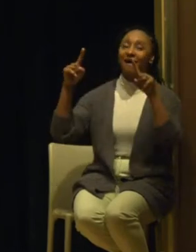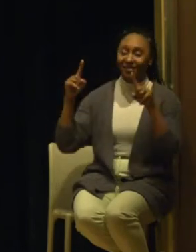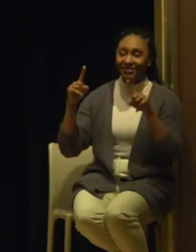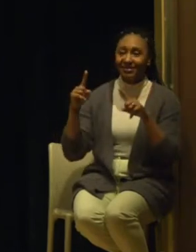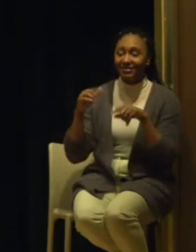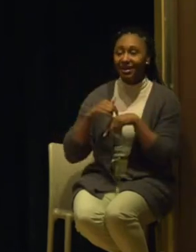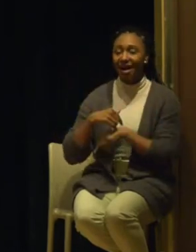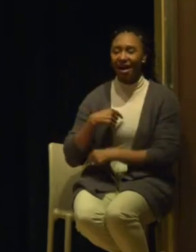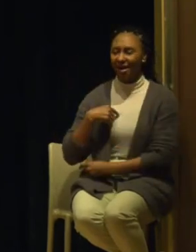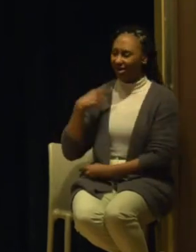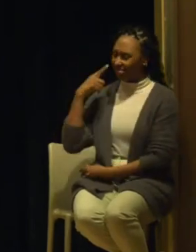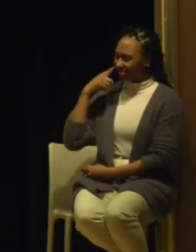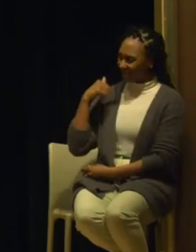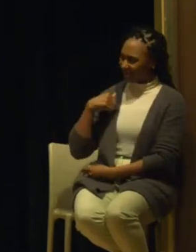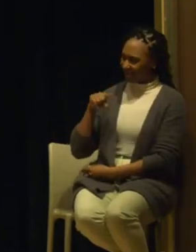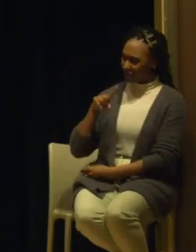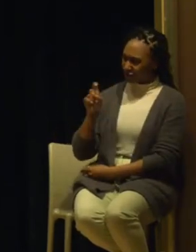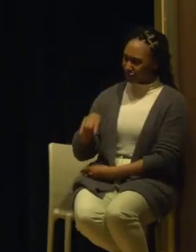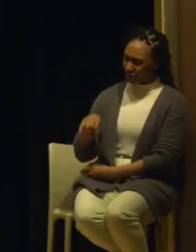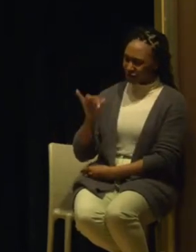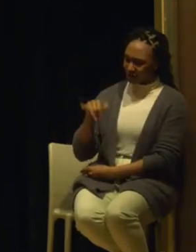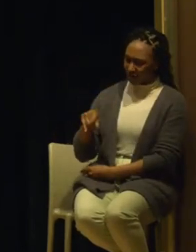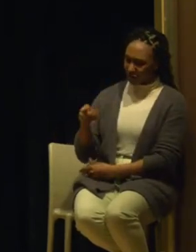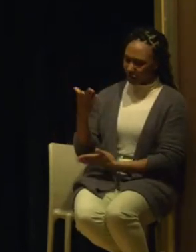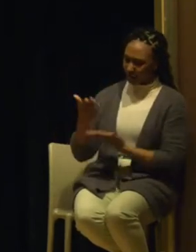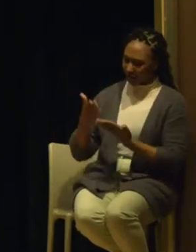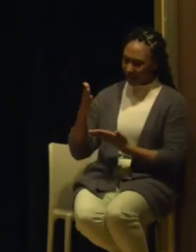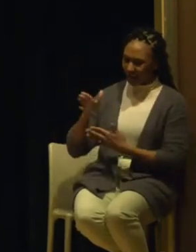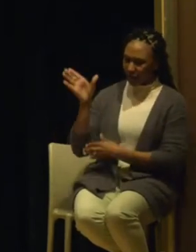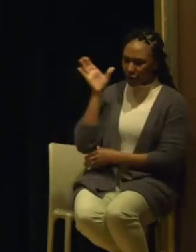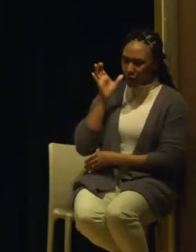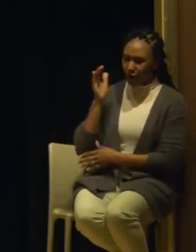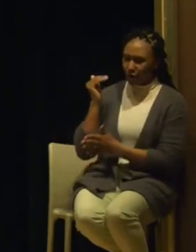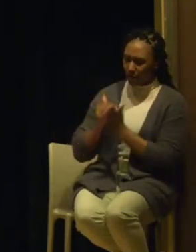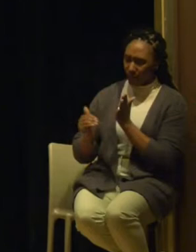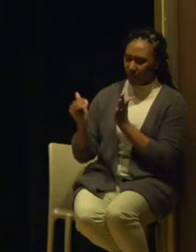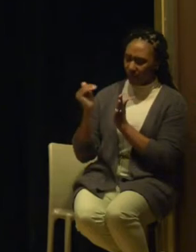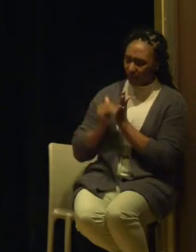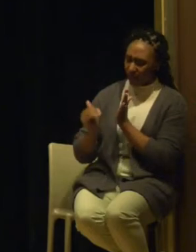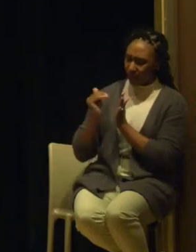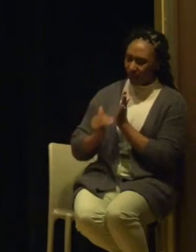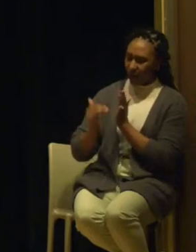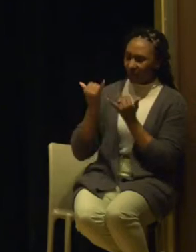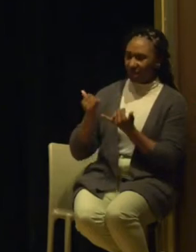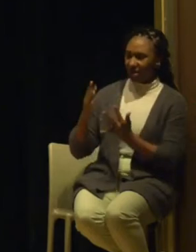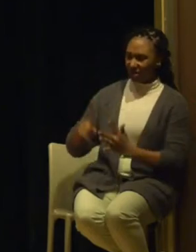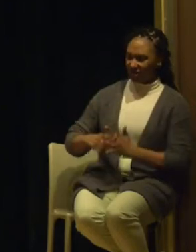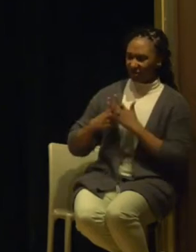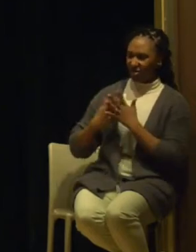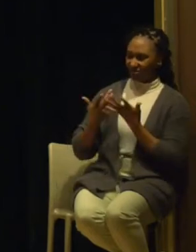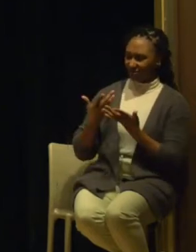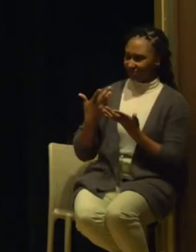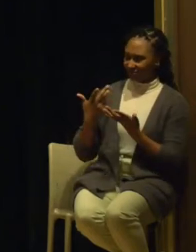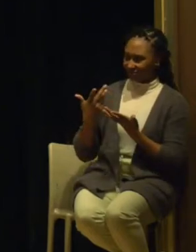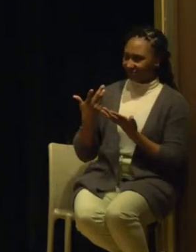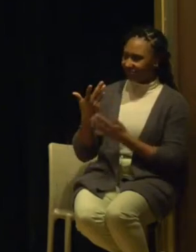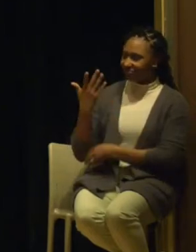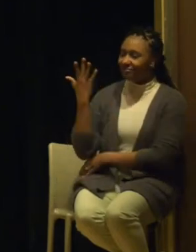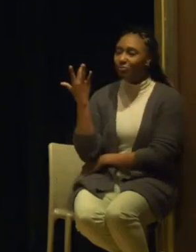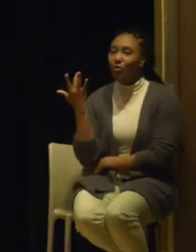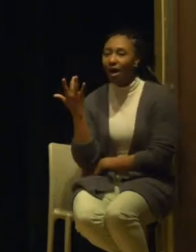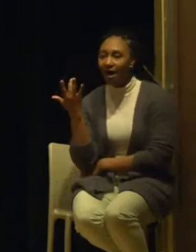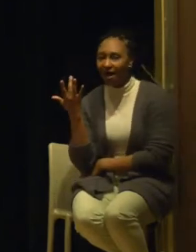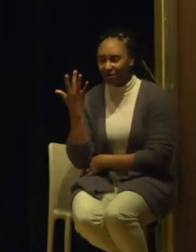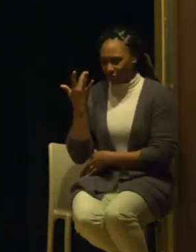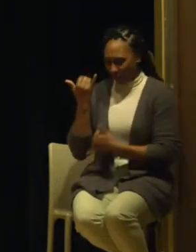that, like, the question that you probably have heard over and over again, but let's just get it out the way. Why?